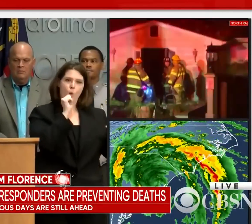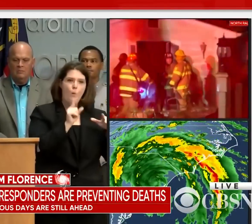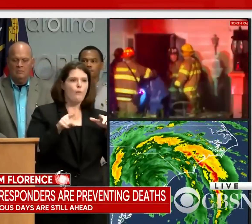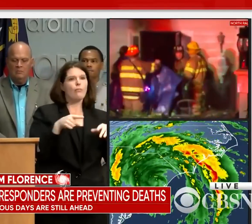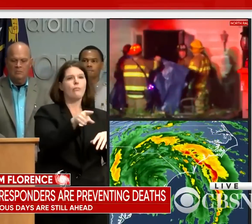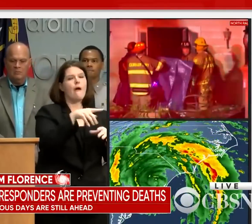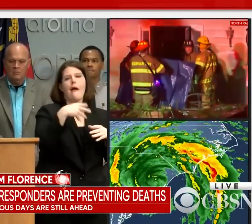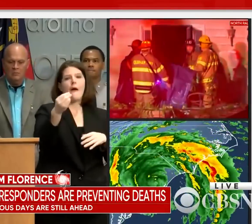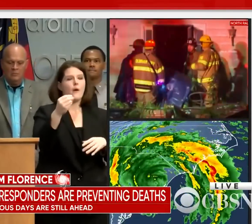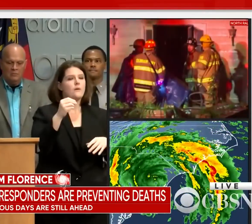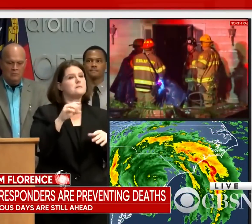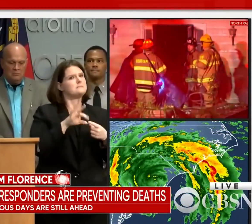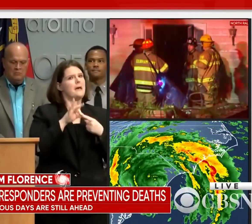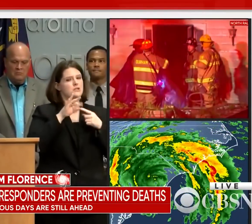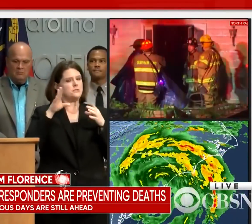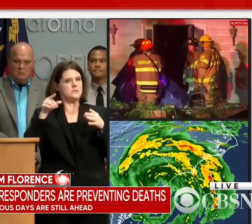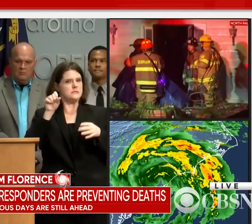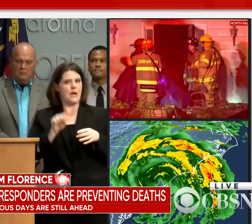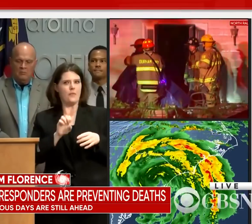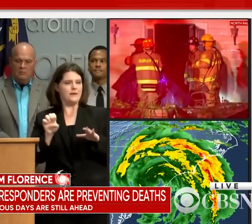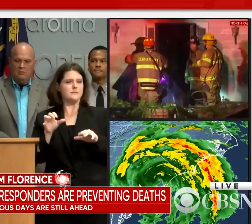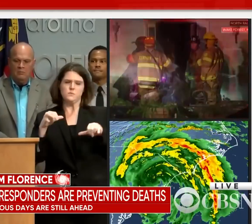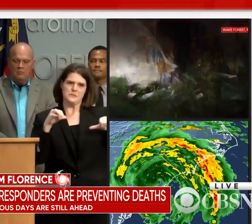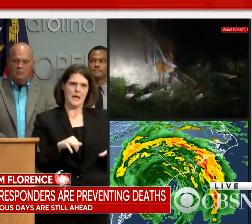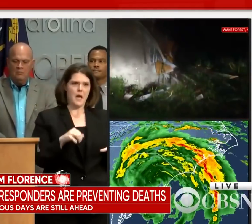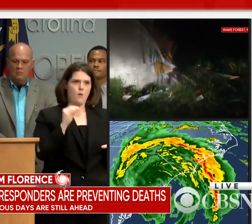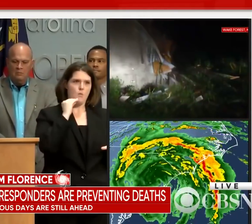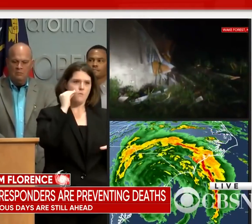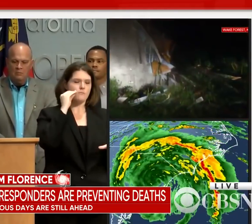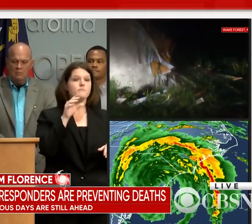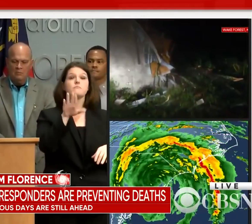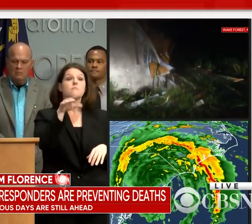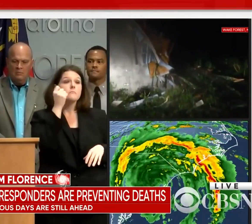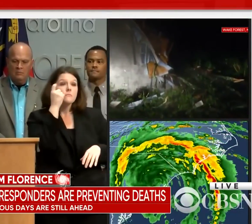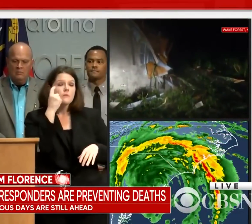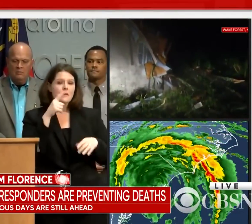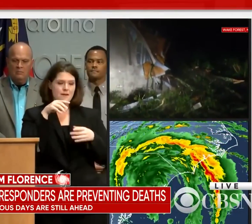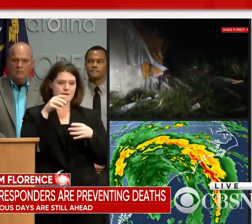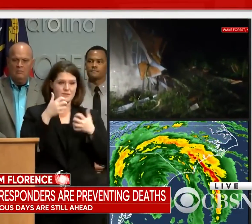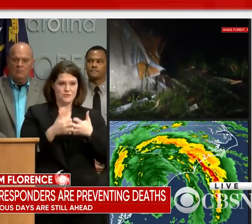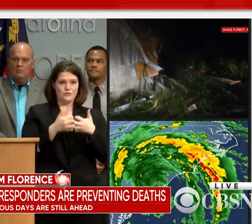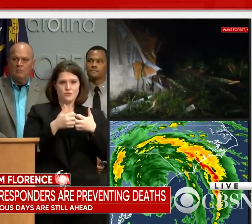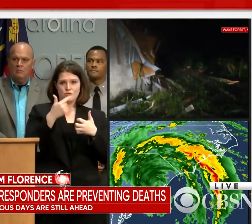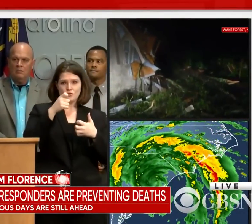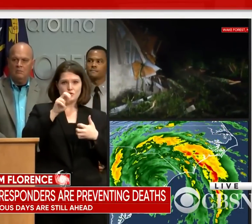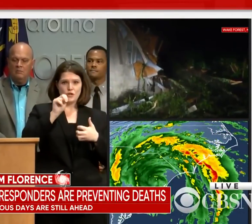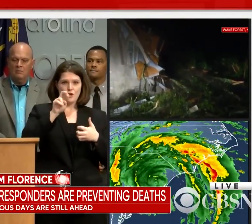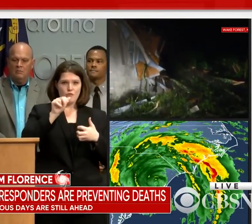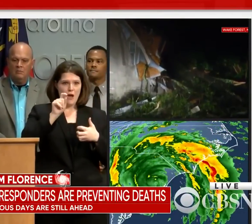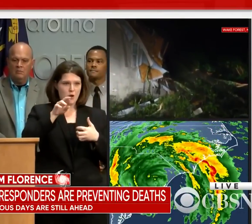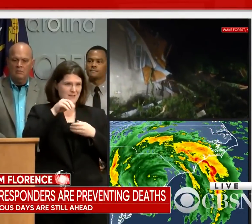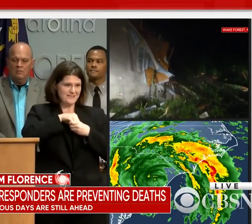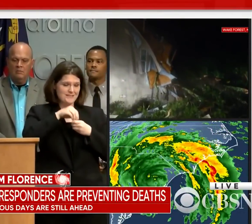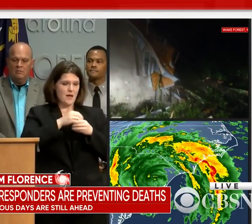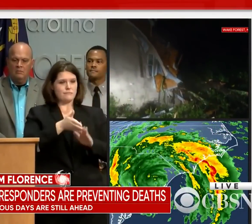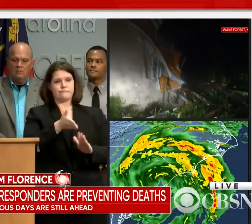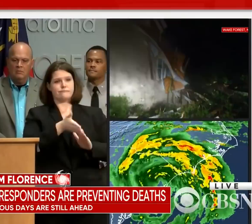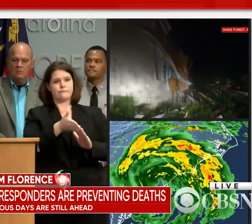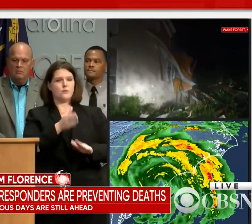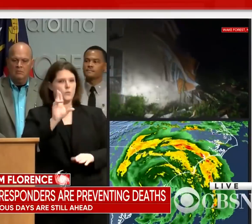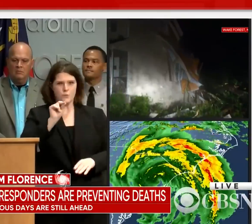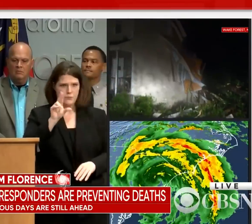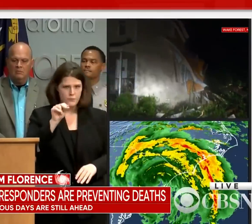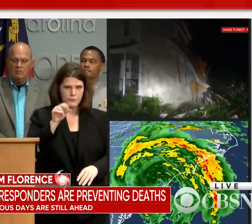in southeastern North Carolina. Don't operate a generator indoors. Be alert for warnings and flash